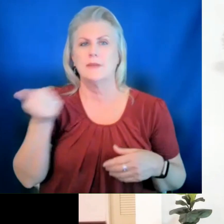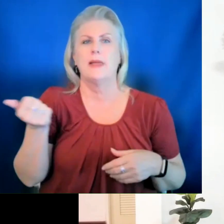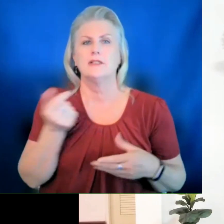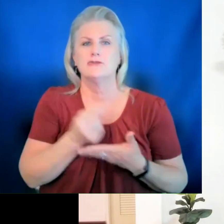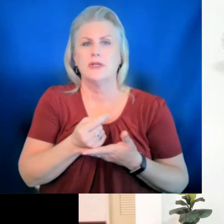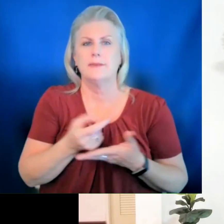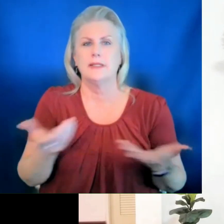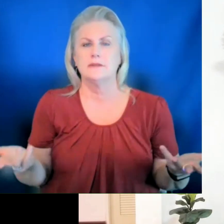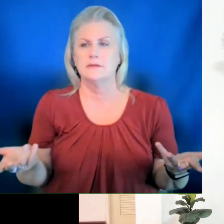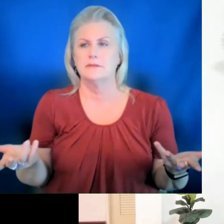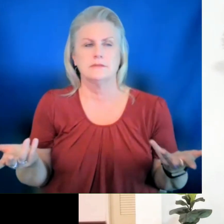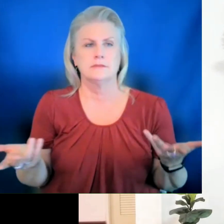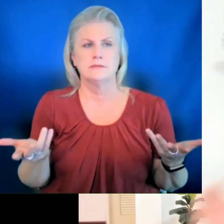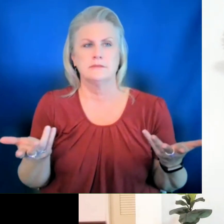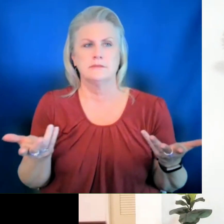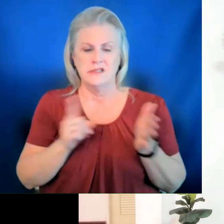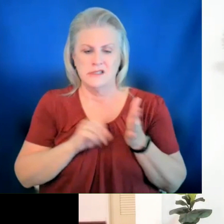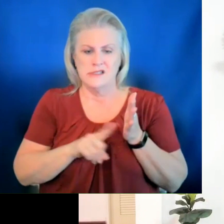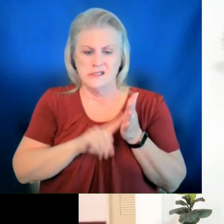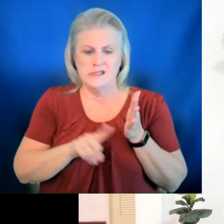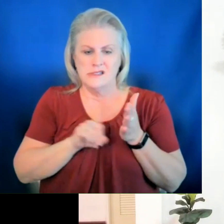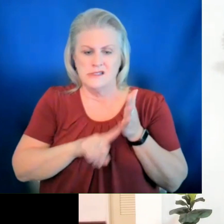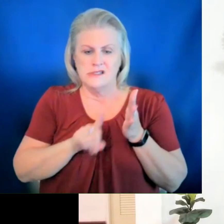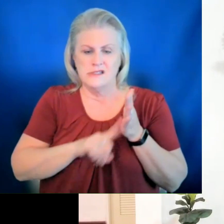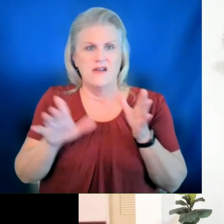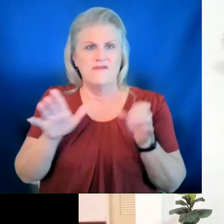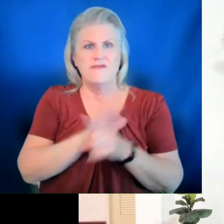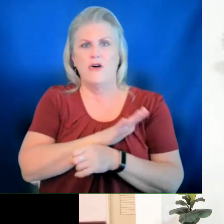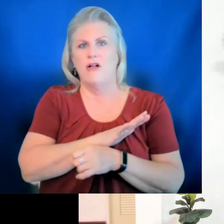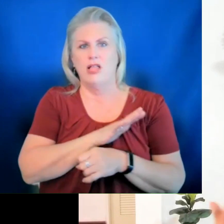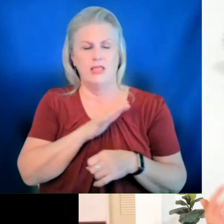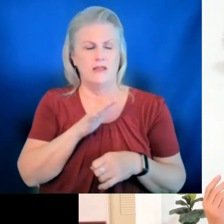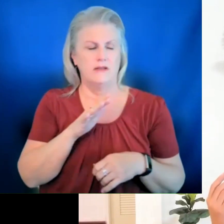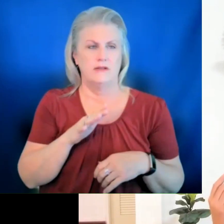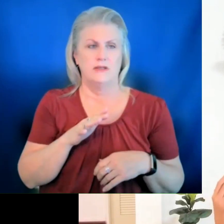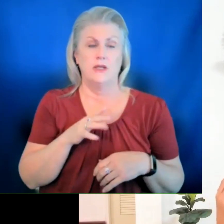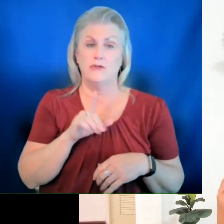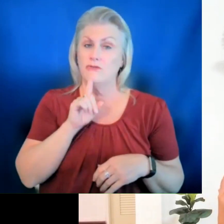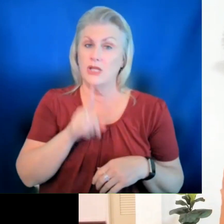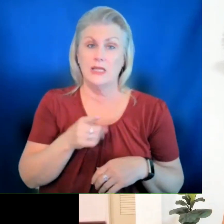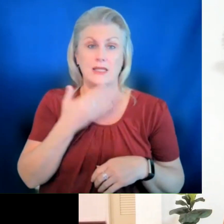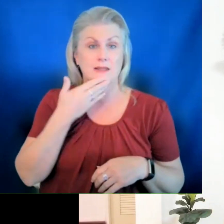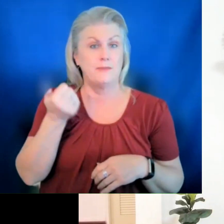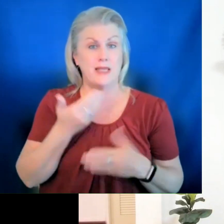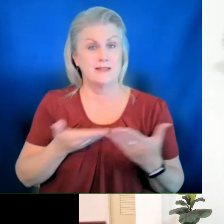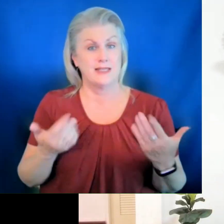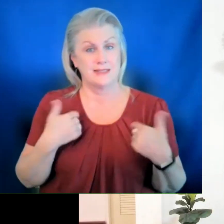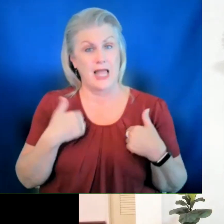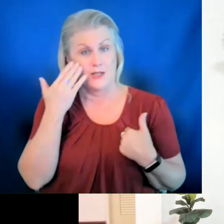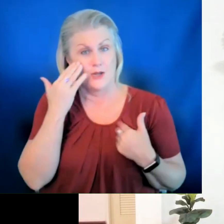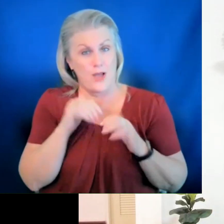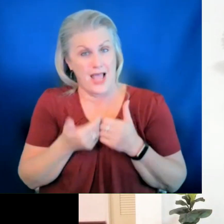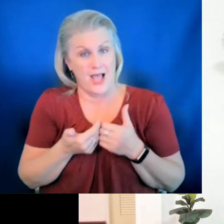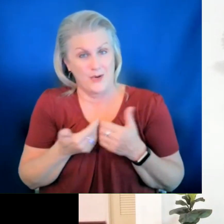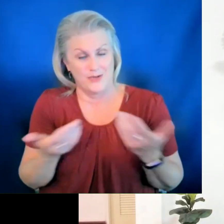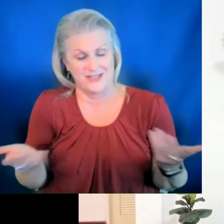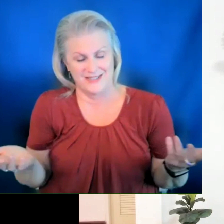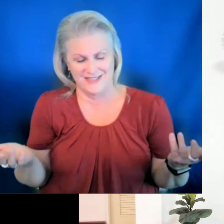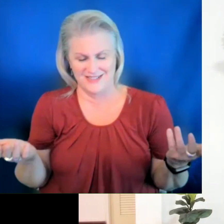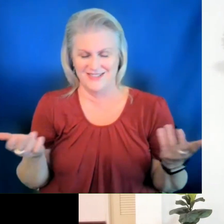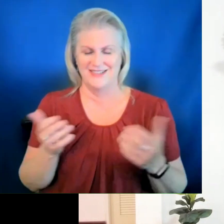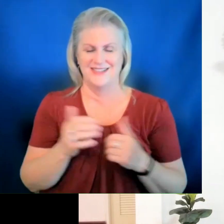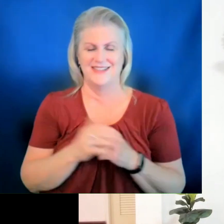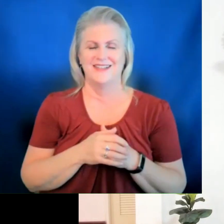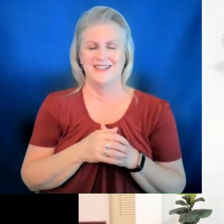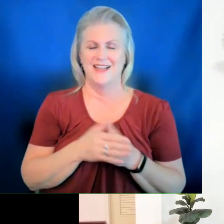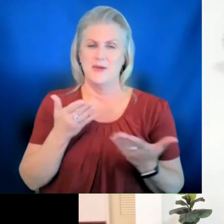solutions? What are the best treatments out there? So I went into one of the best things that I know how